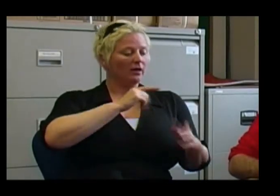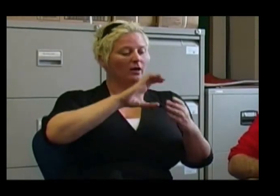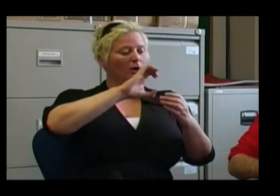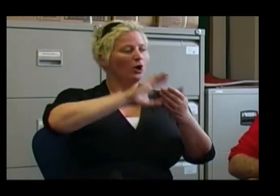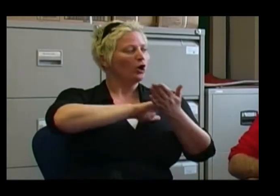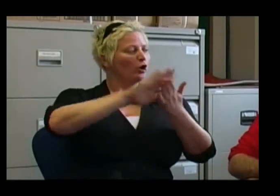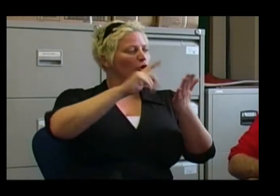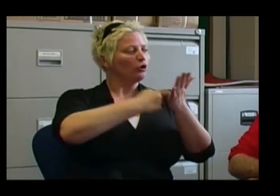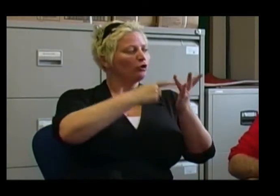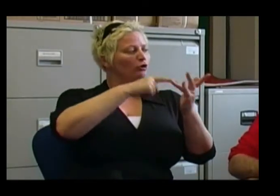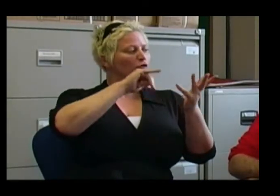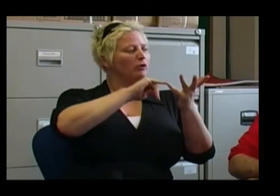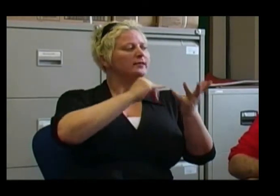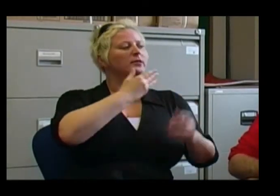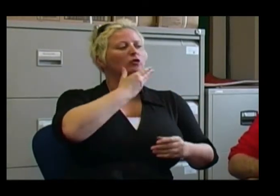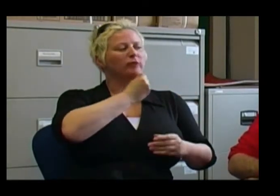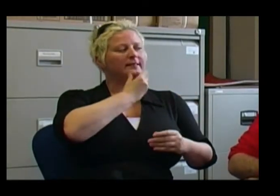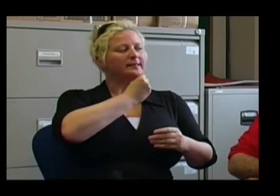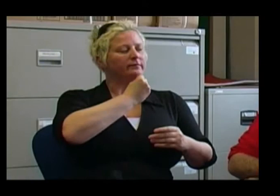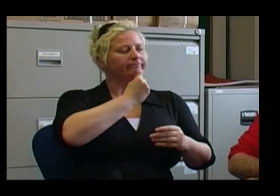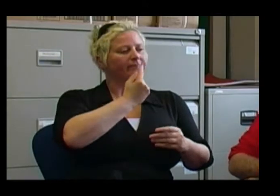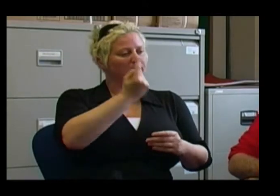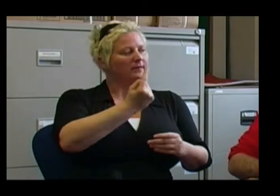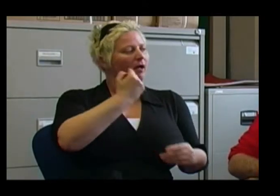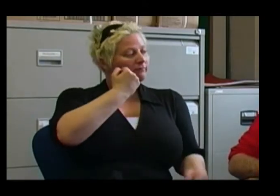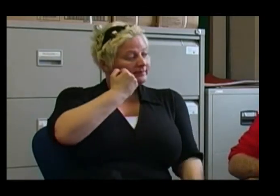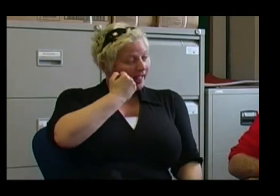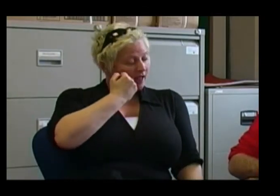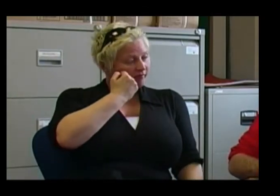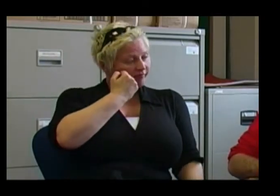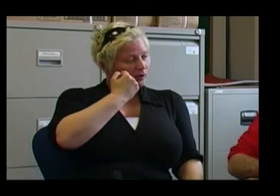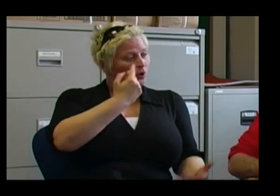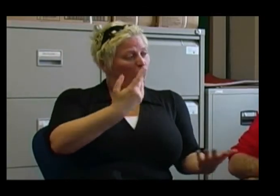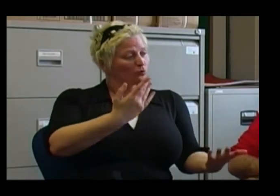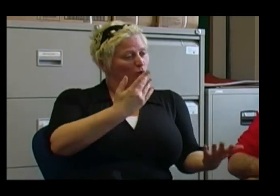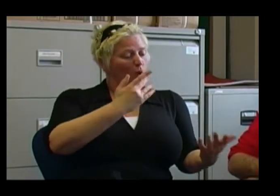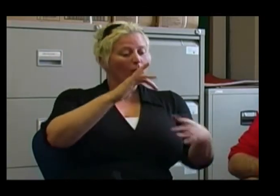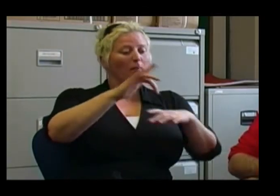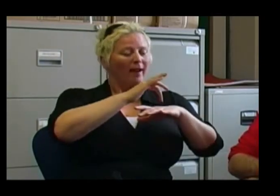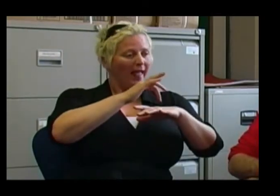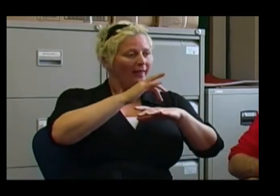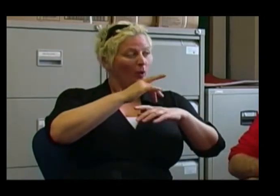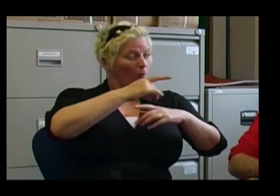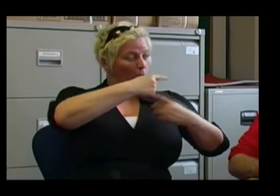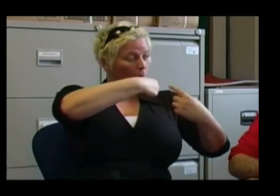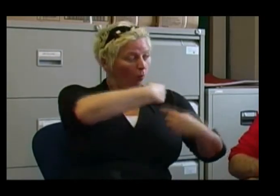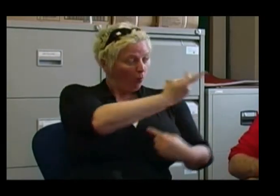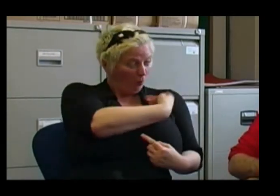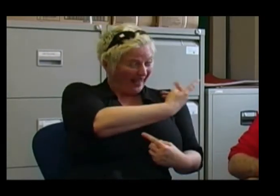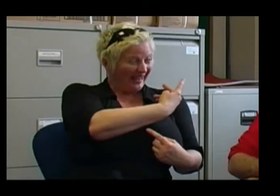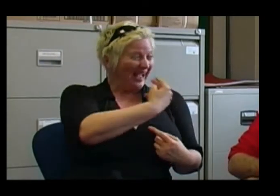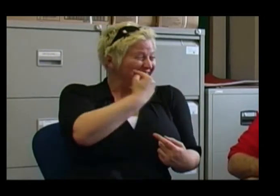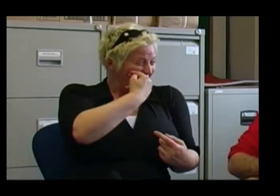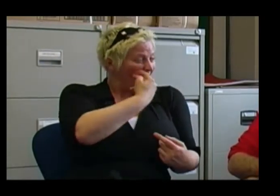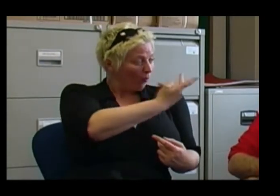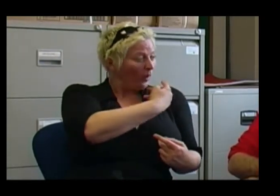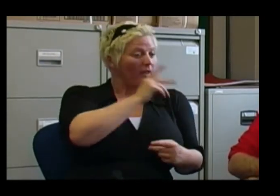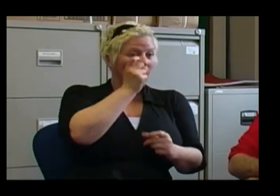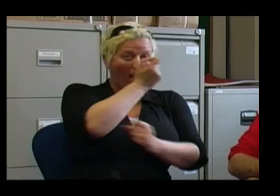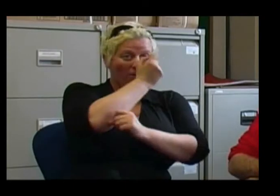Because the main character, who's called Chris, he himself is deaf. So we